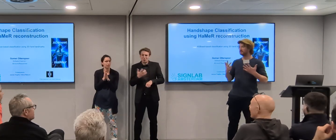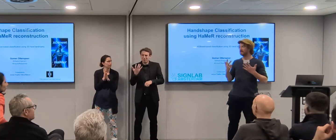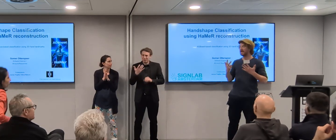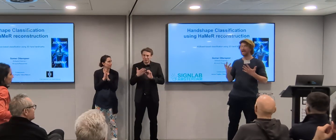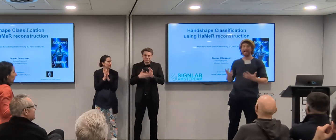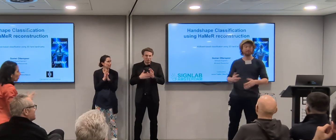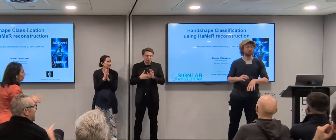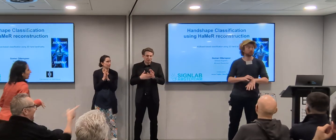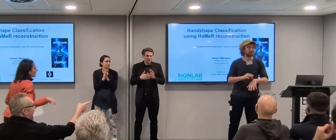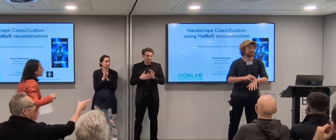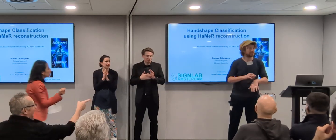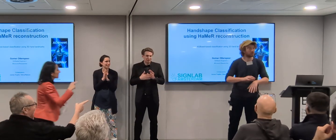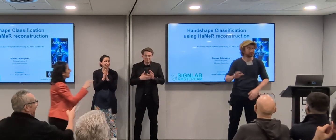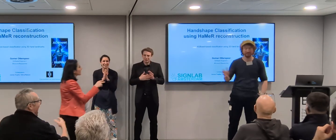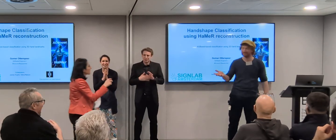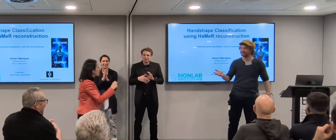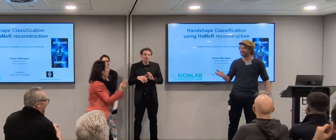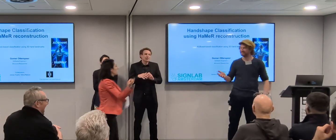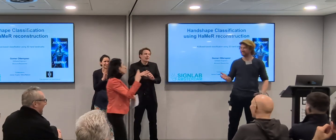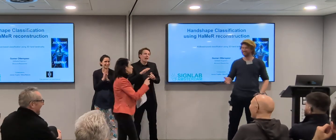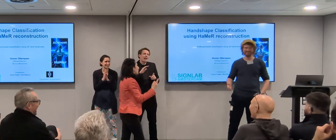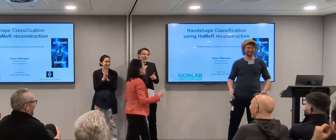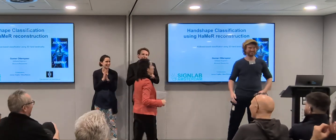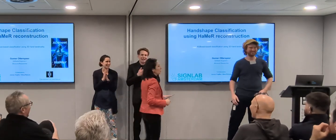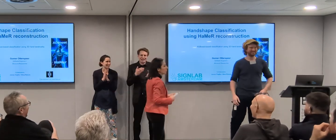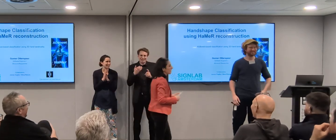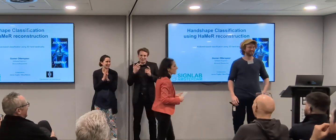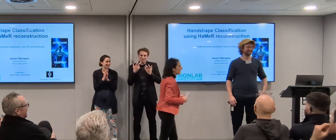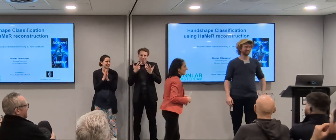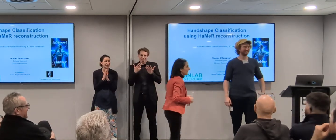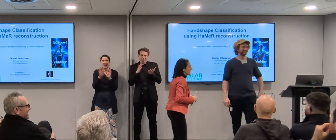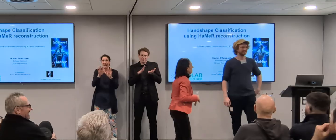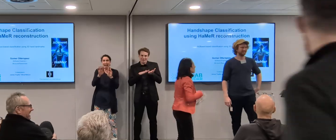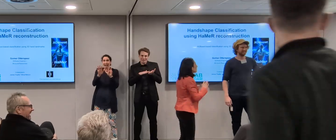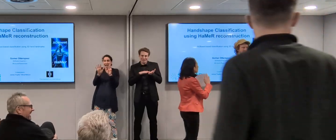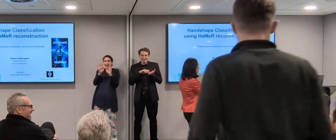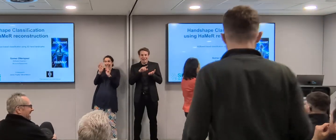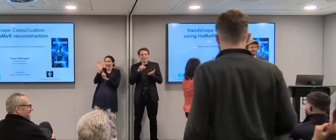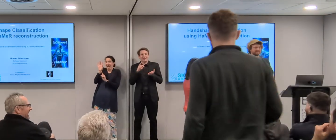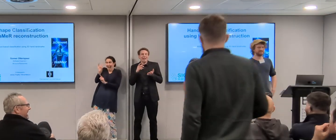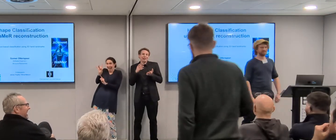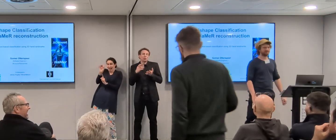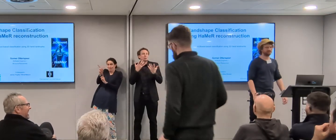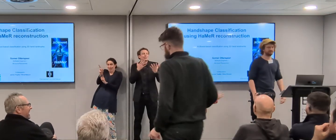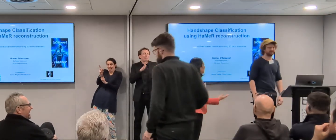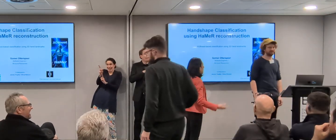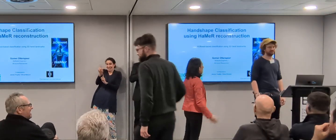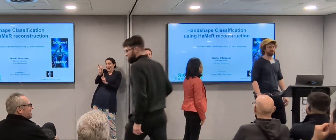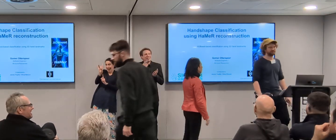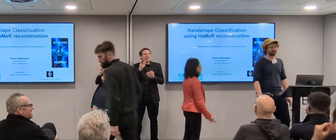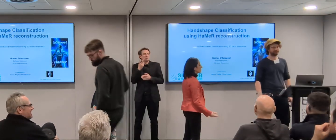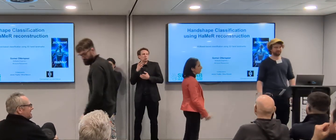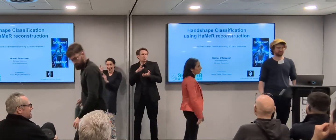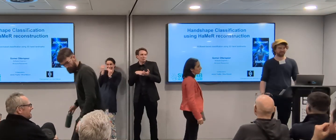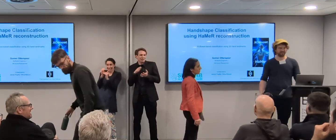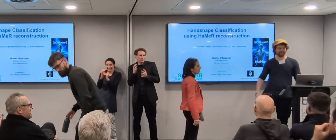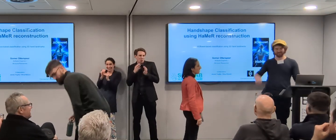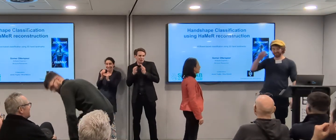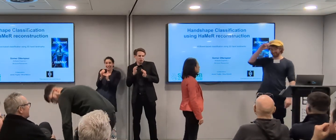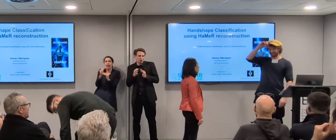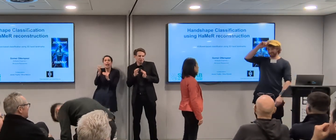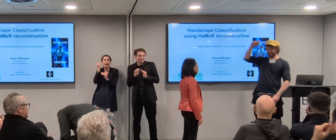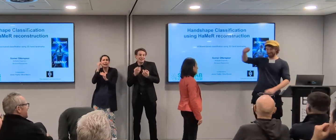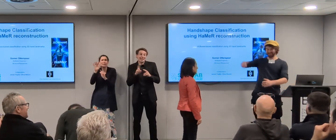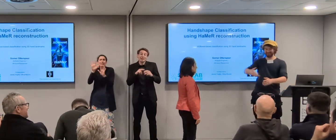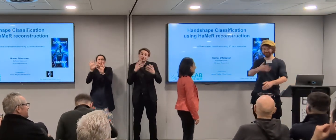that right? 8 minutes will be perfect presentation and 2 minutes for question. So if you present in 10 minutes, unfortunately we won't have